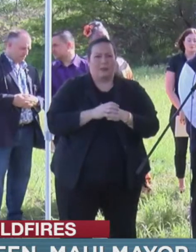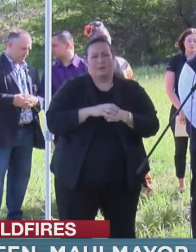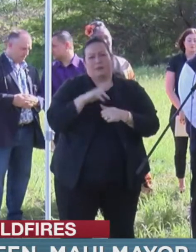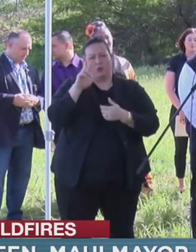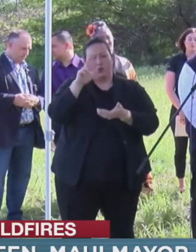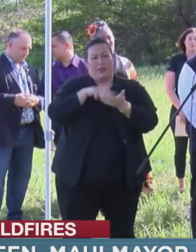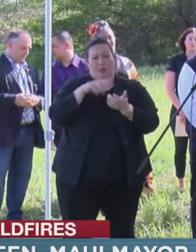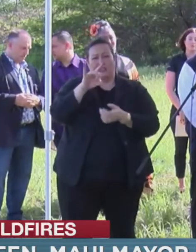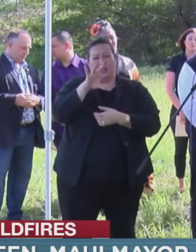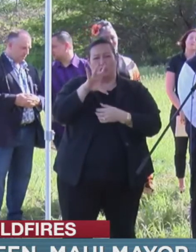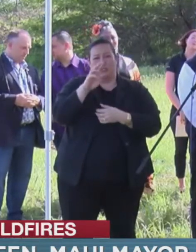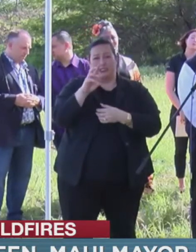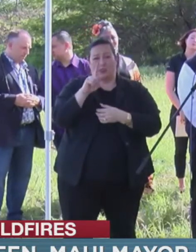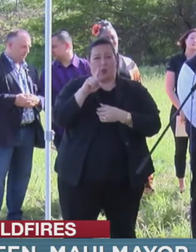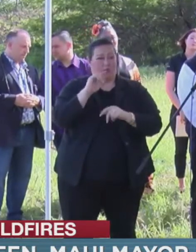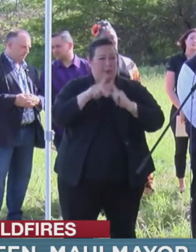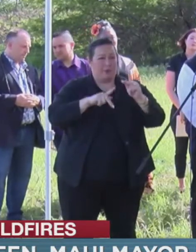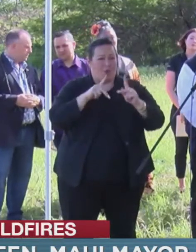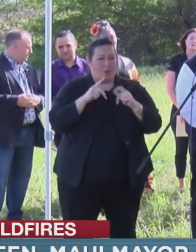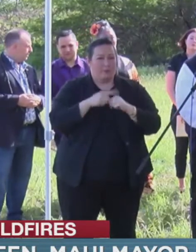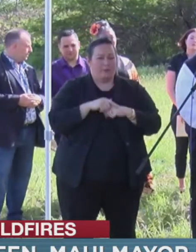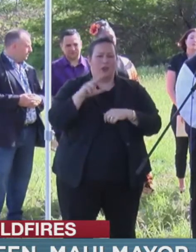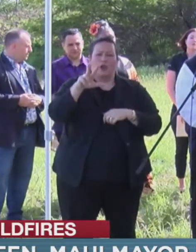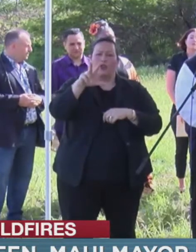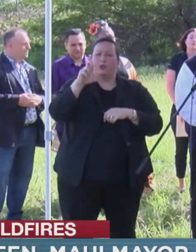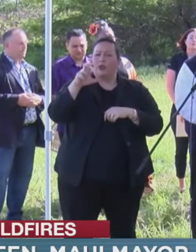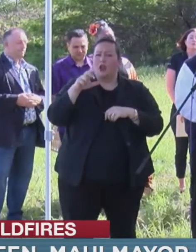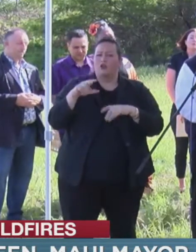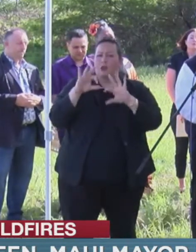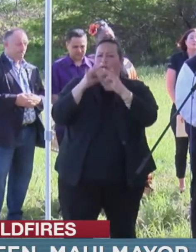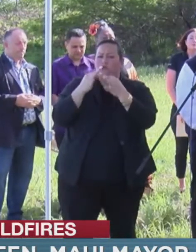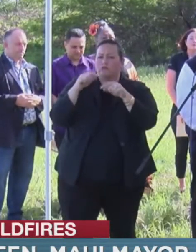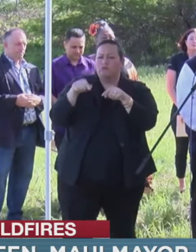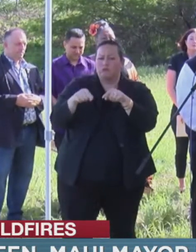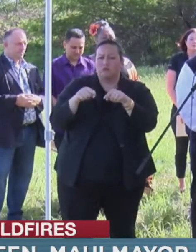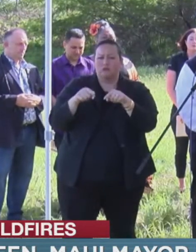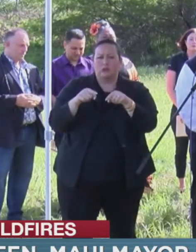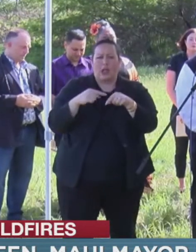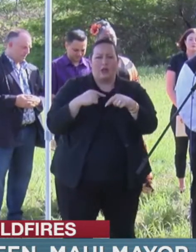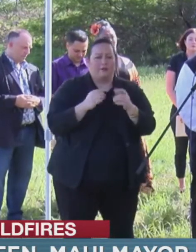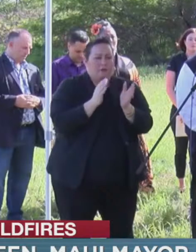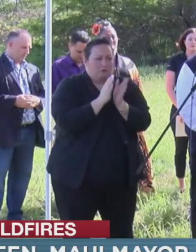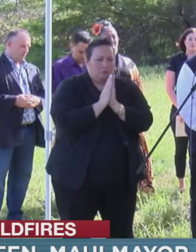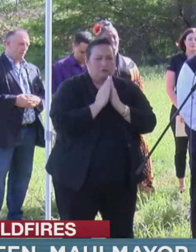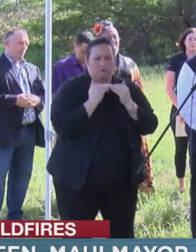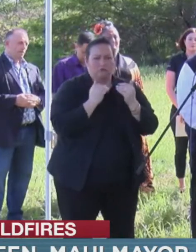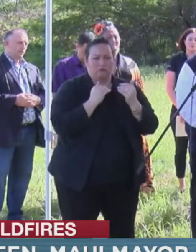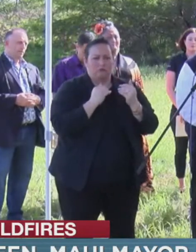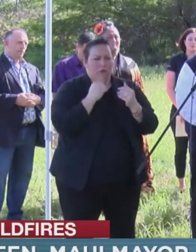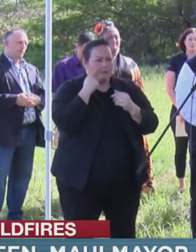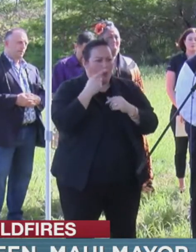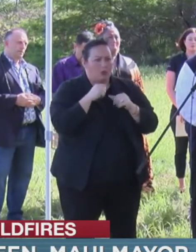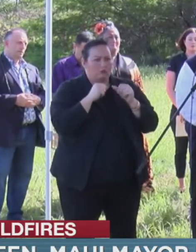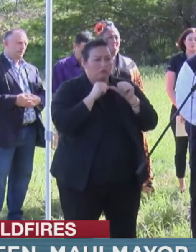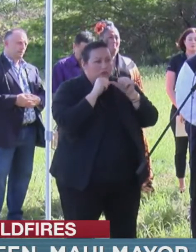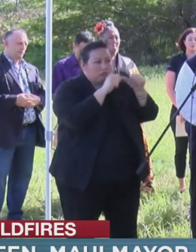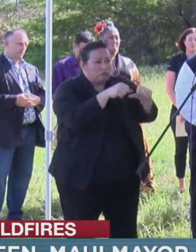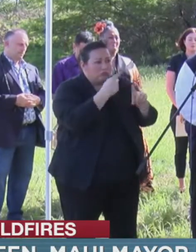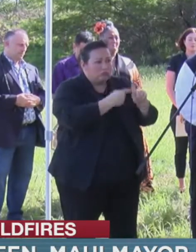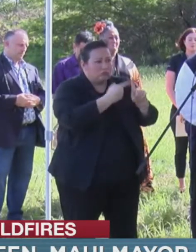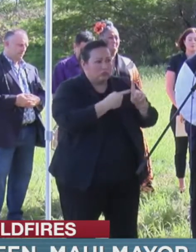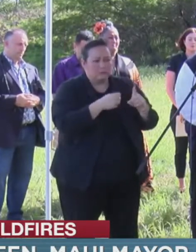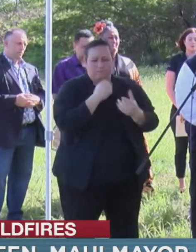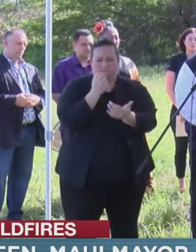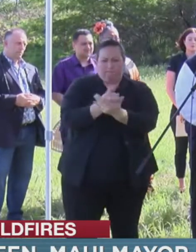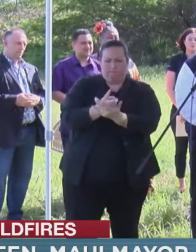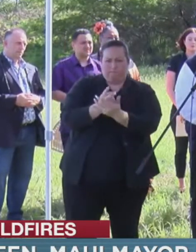3,861 households. Approximately 300 households have received or applied for continued rental assistance.